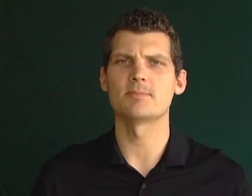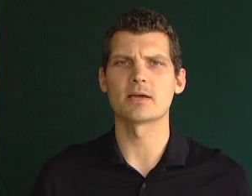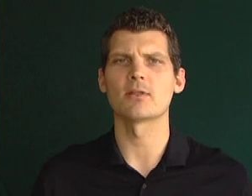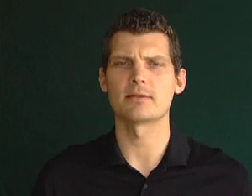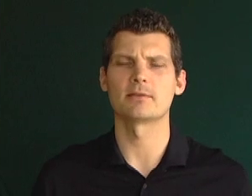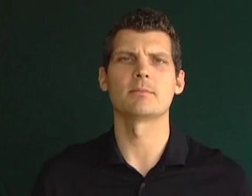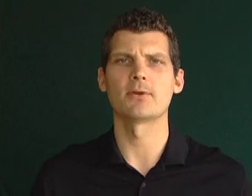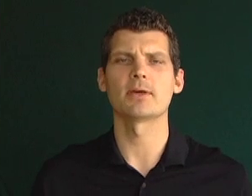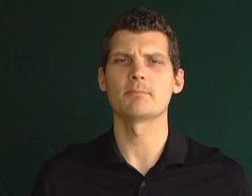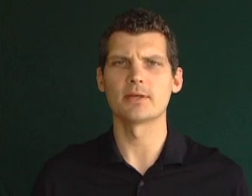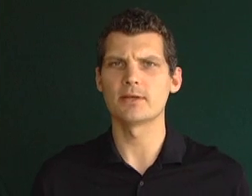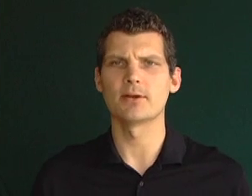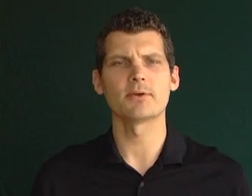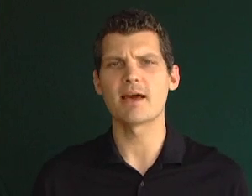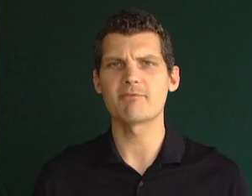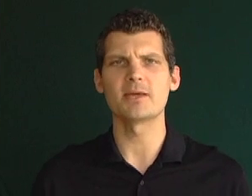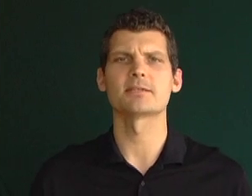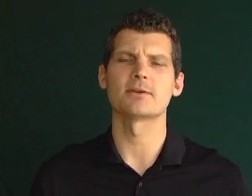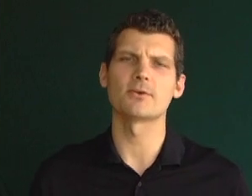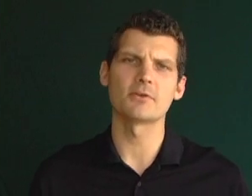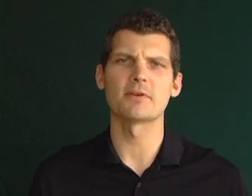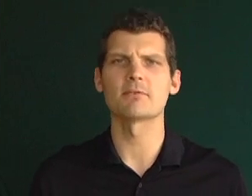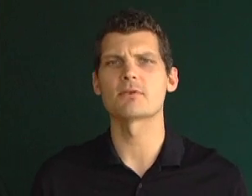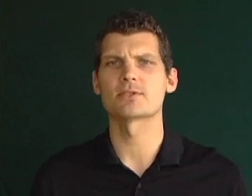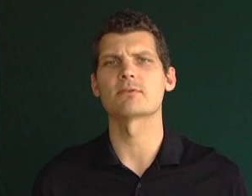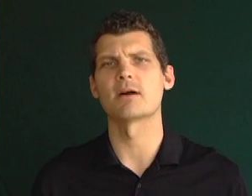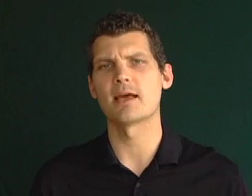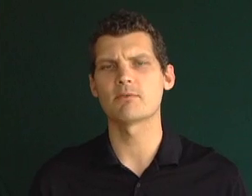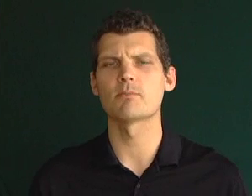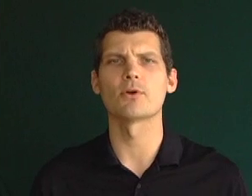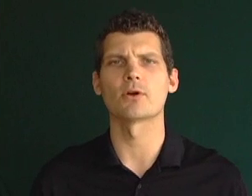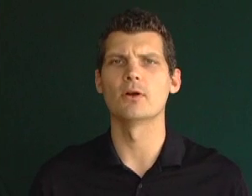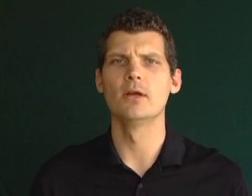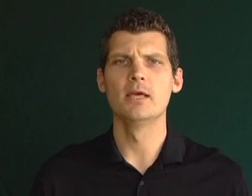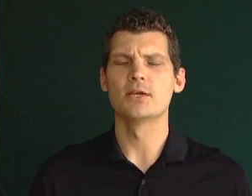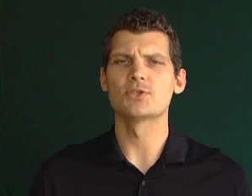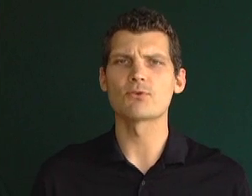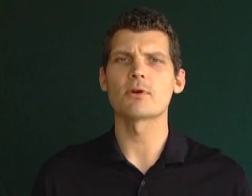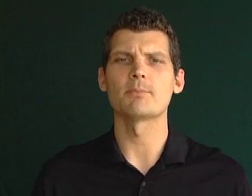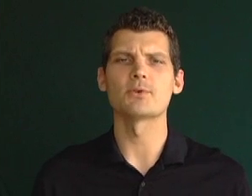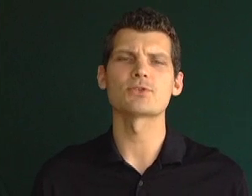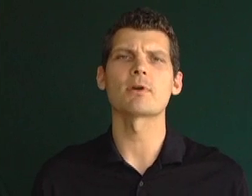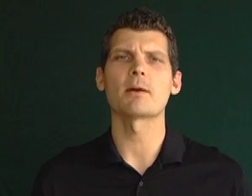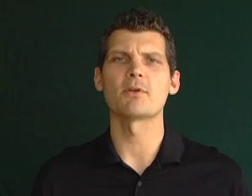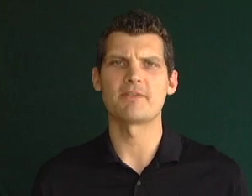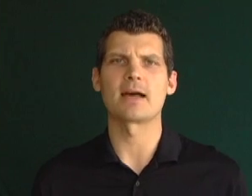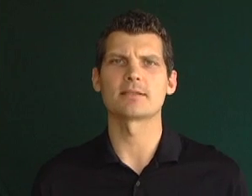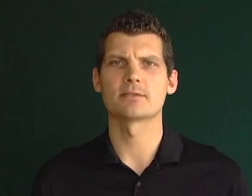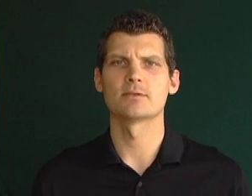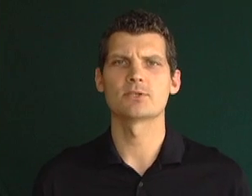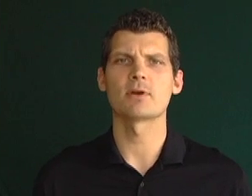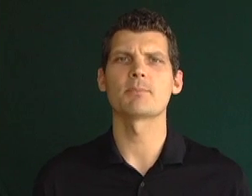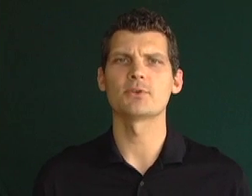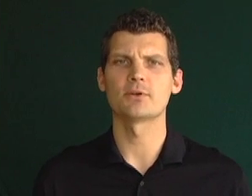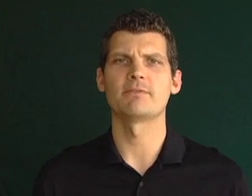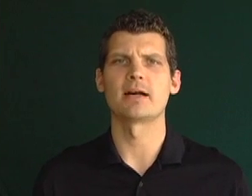be a glutton about it, but you know, you can have pizza, go to your favorite restaurant, have a burger, store up. You're storing up on fats, storing up on good